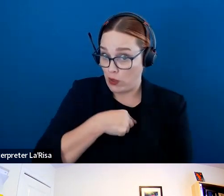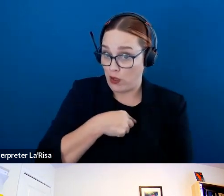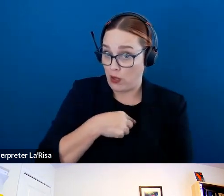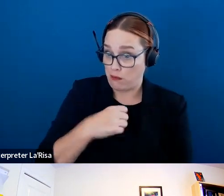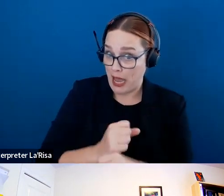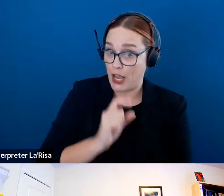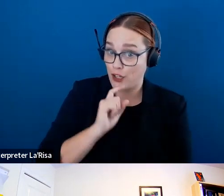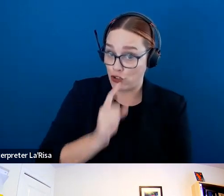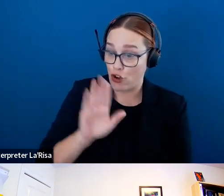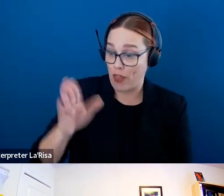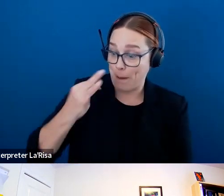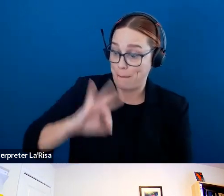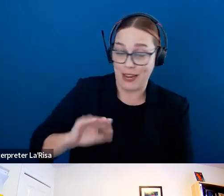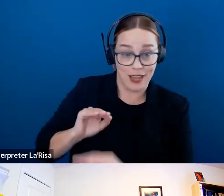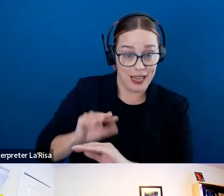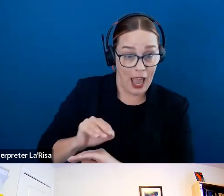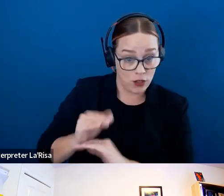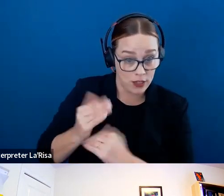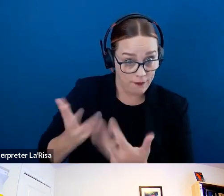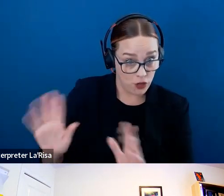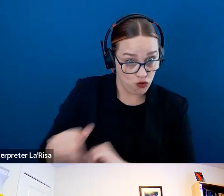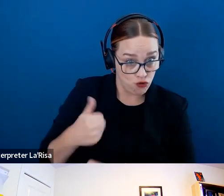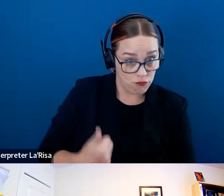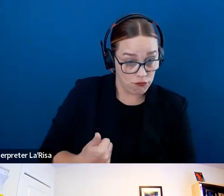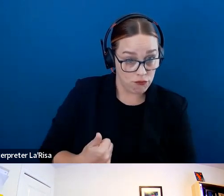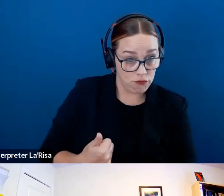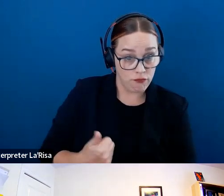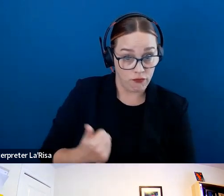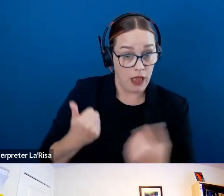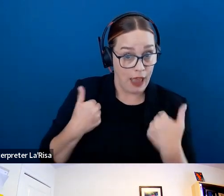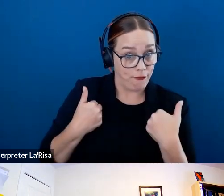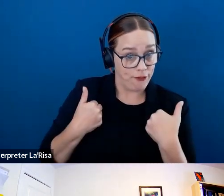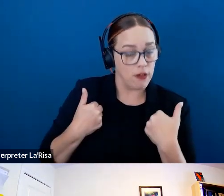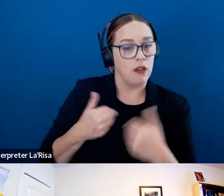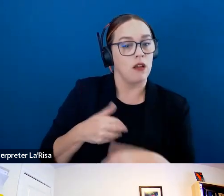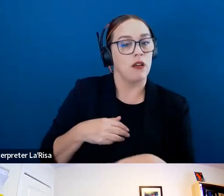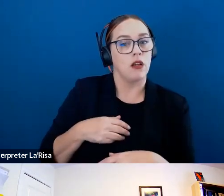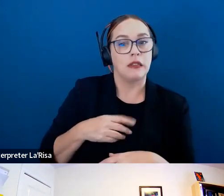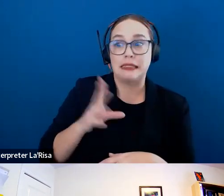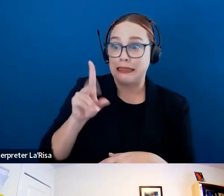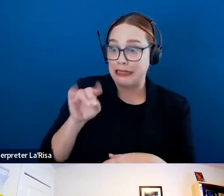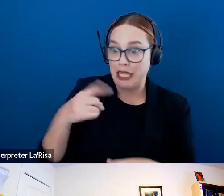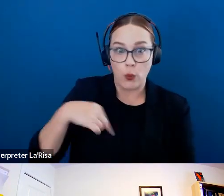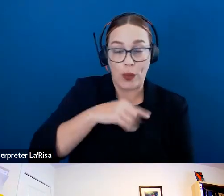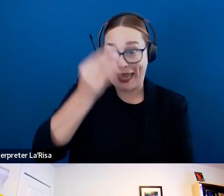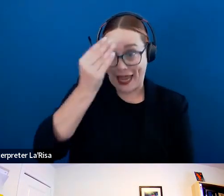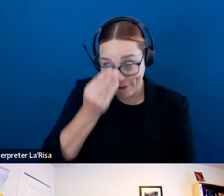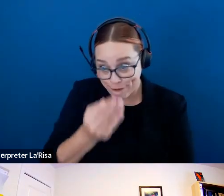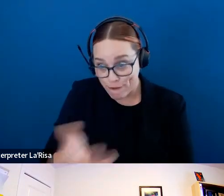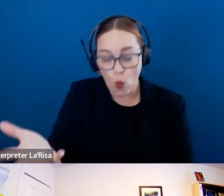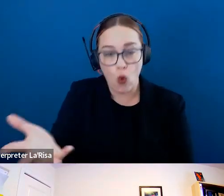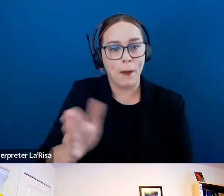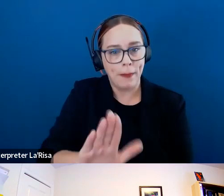benefits counseling is involved in this process, and that folks are being informed of all types